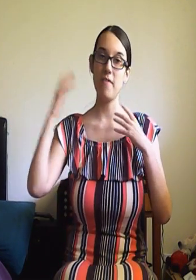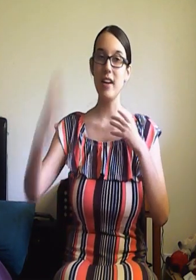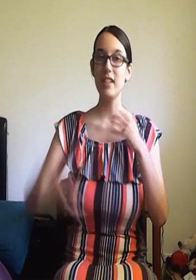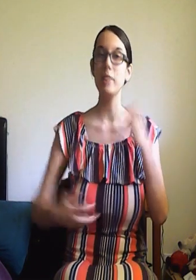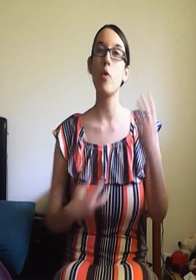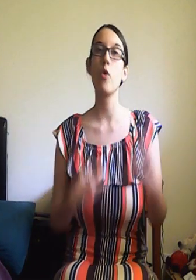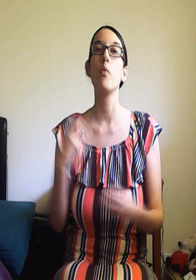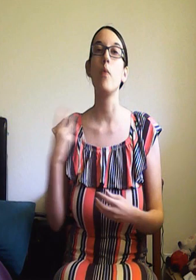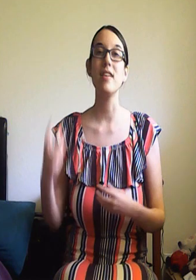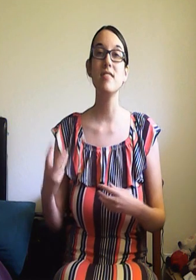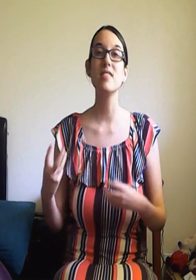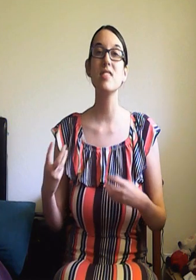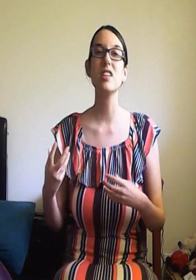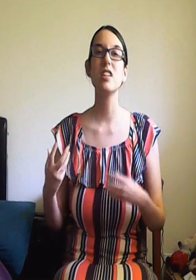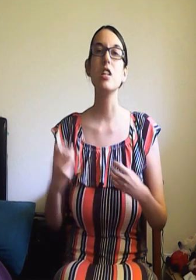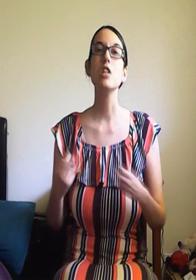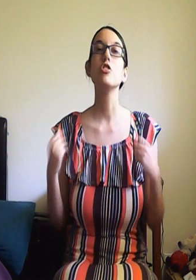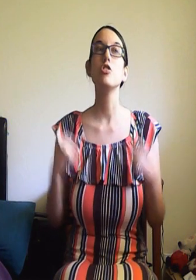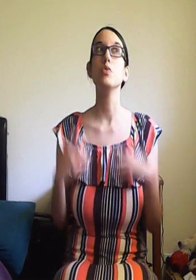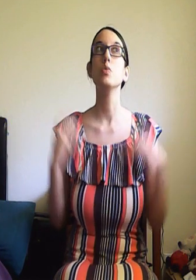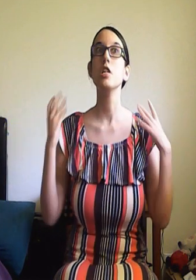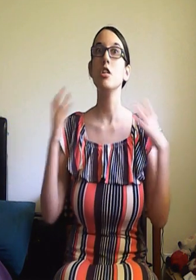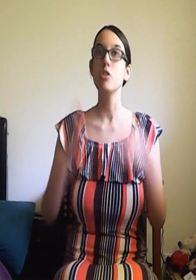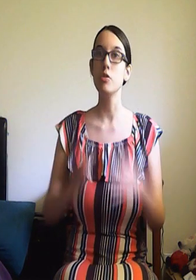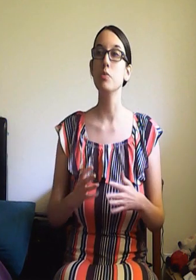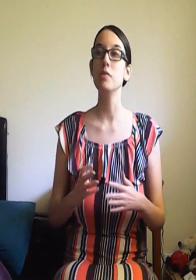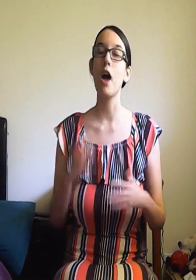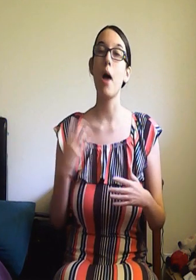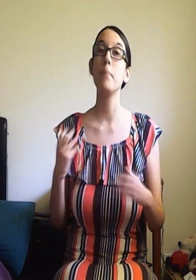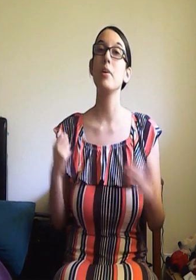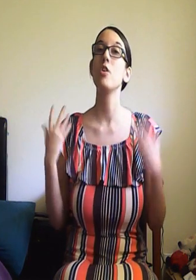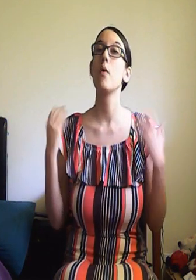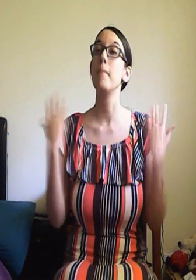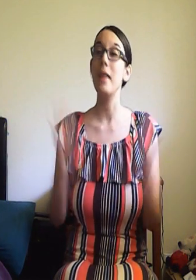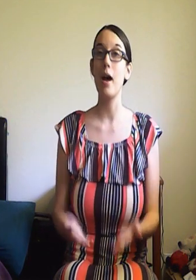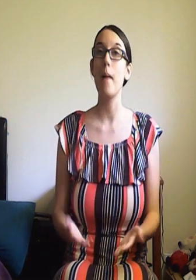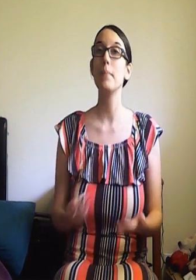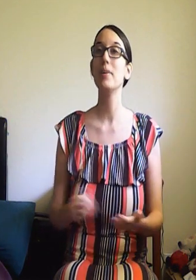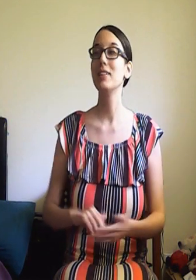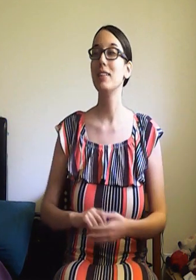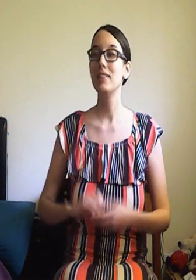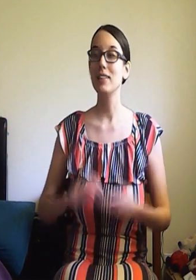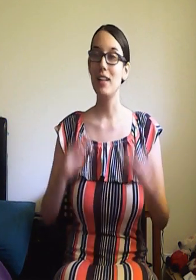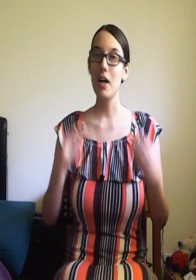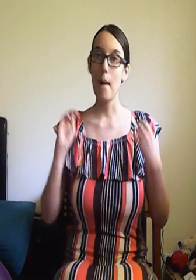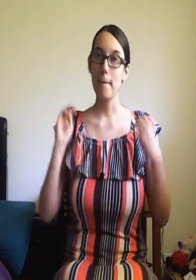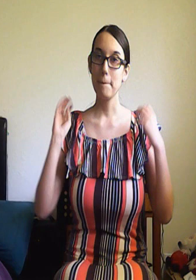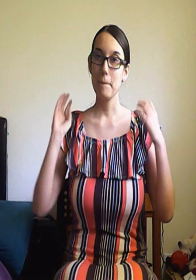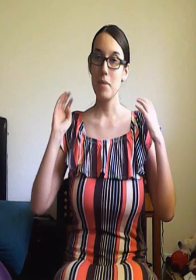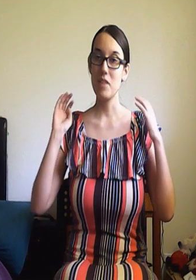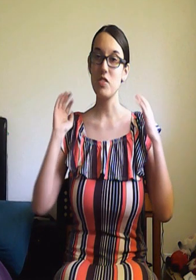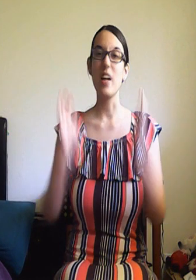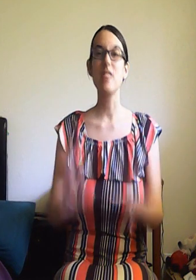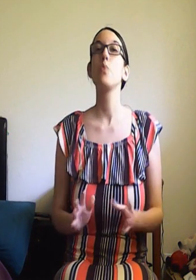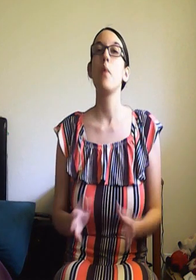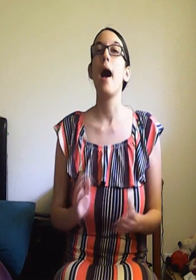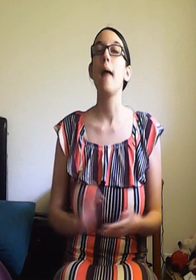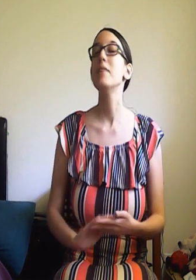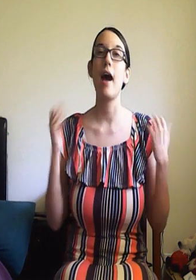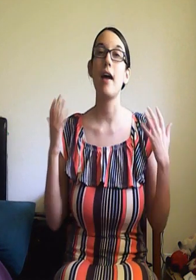finding more ways to use up your makeup. So that's what I mean. I am